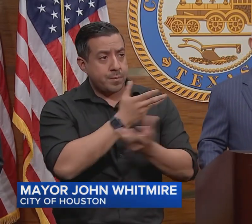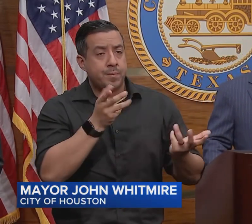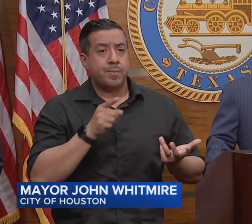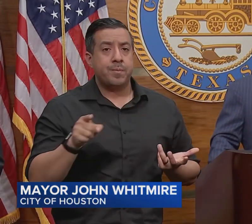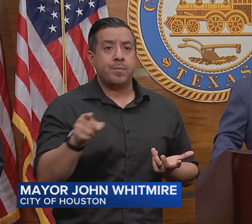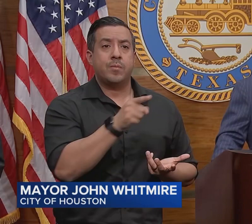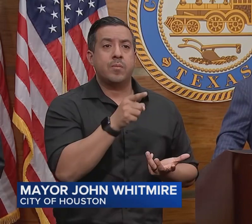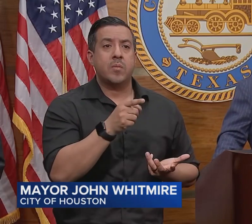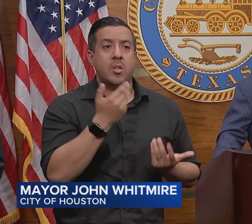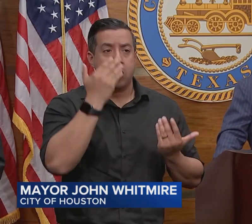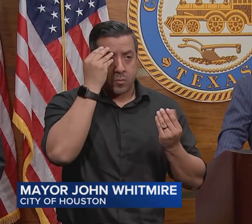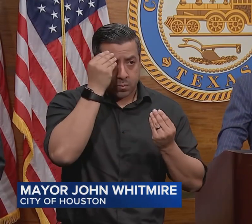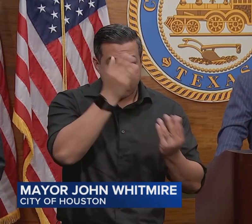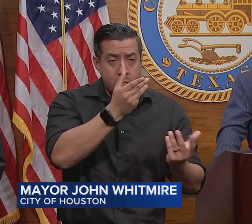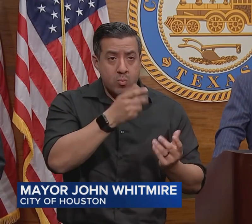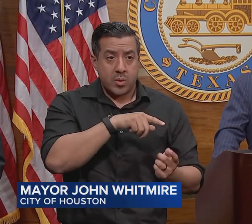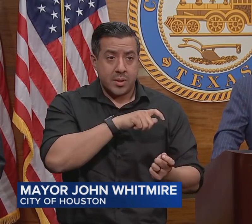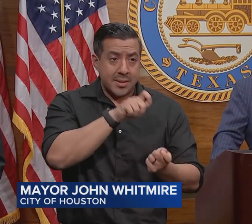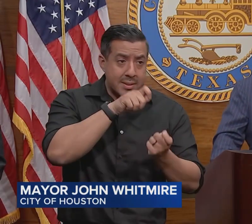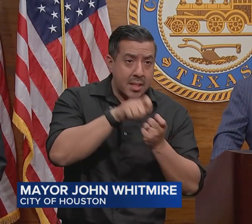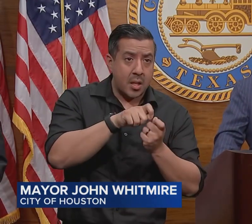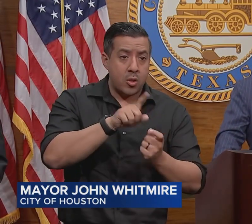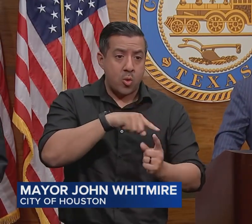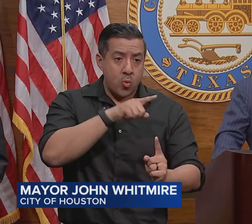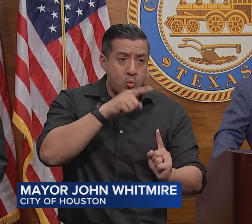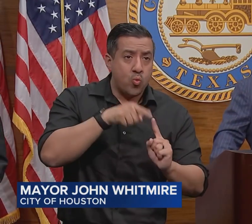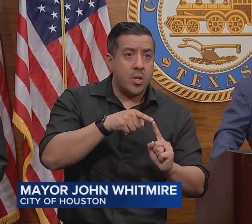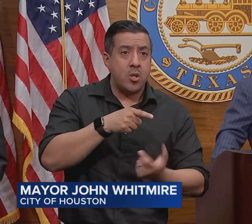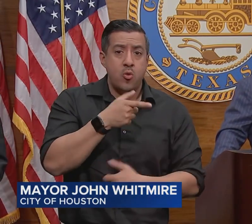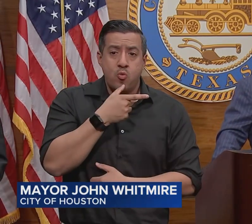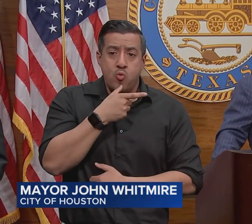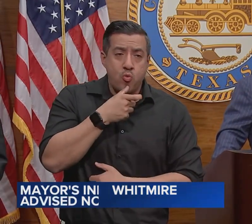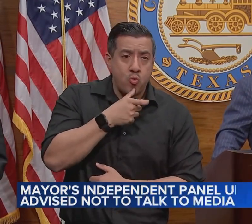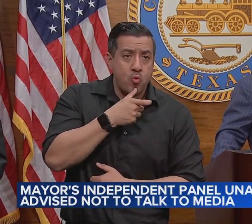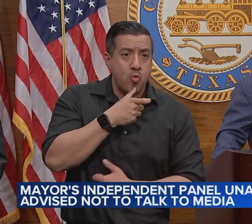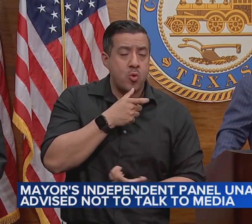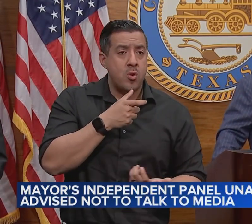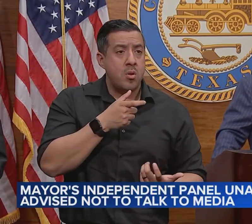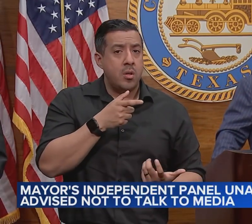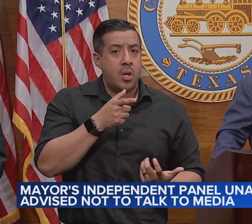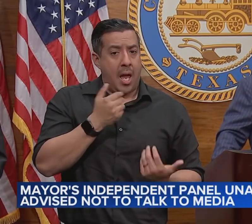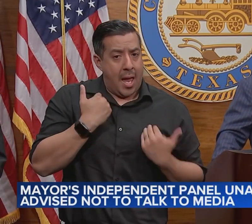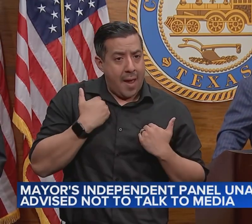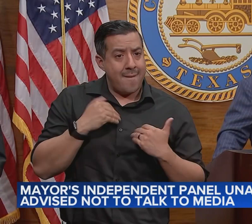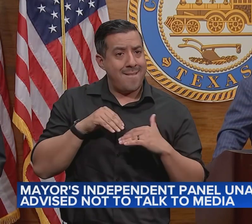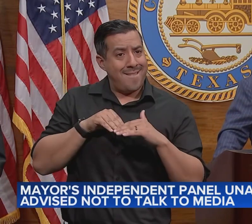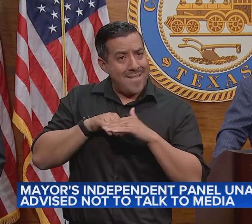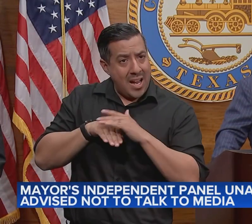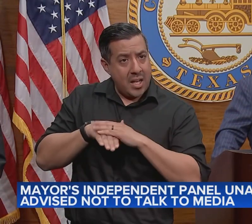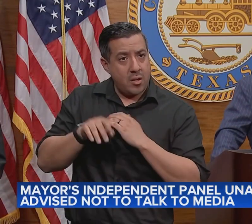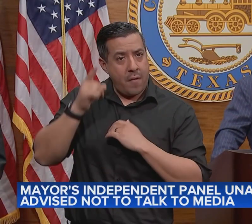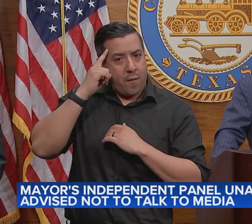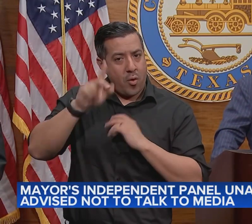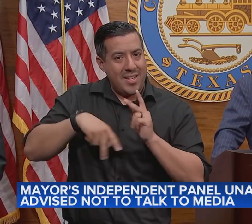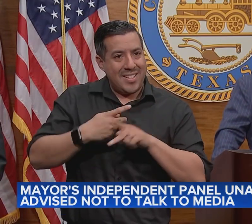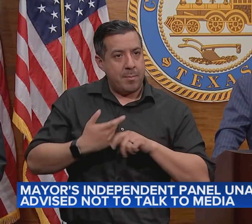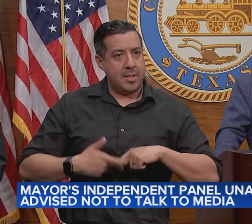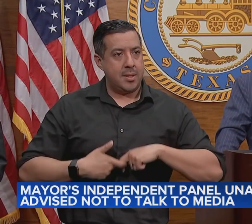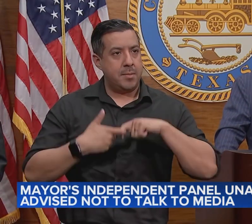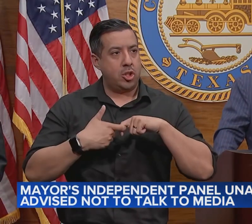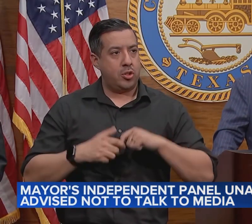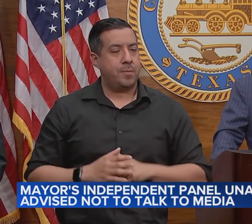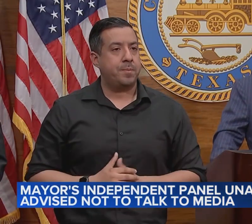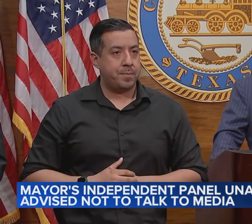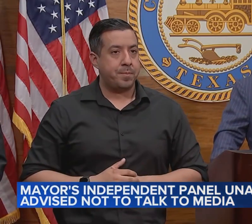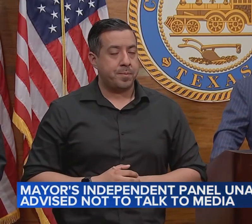exactly when and where and who had access to this suspension,